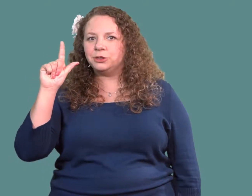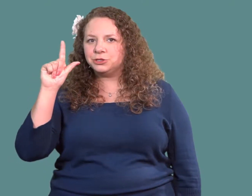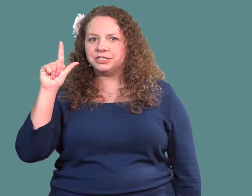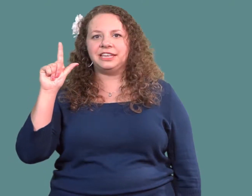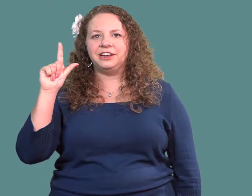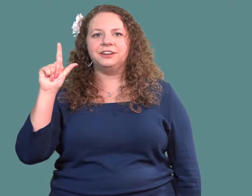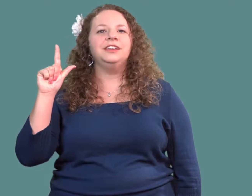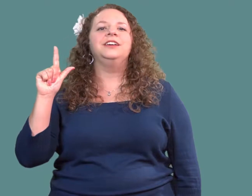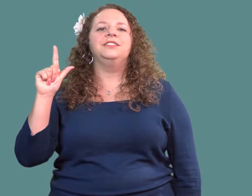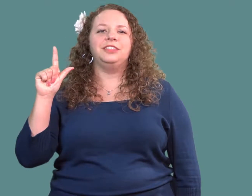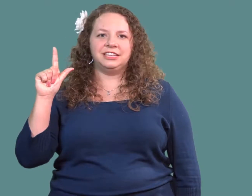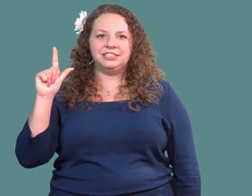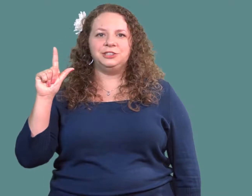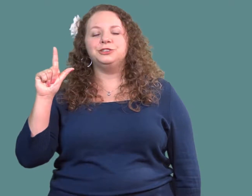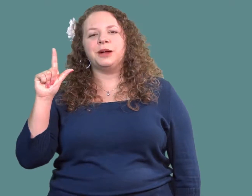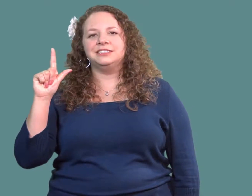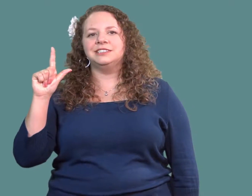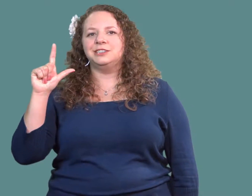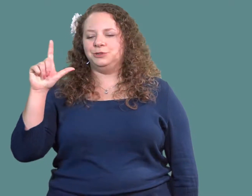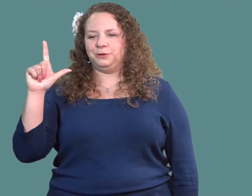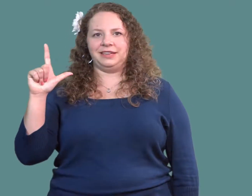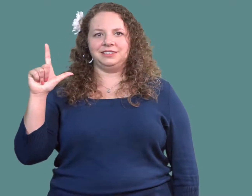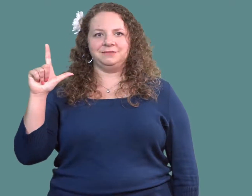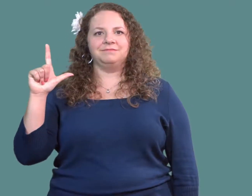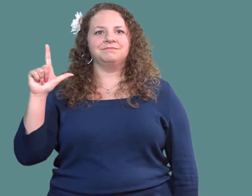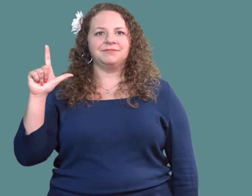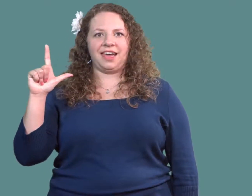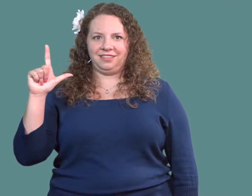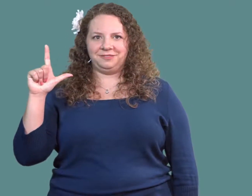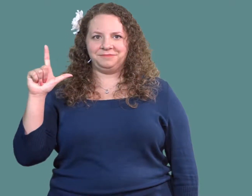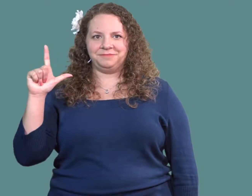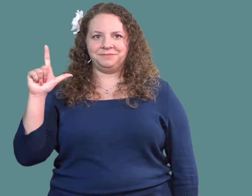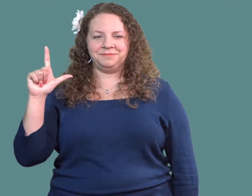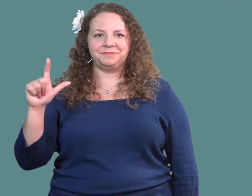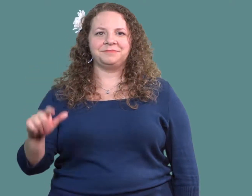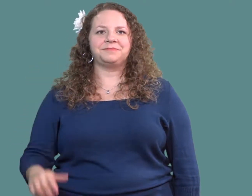closer to here, then continue to practice and do your best. L.